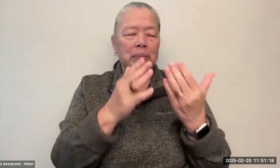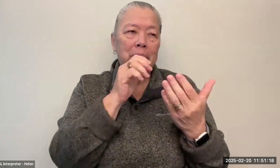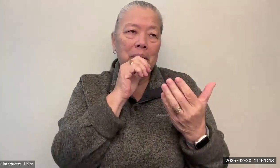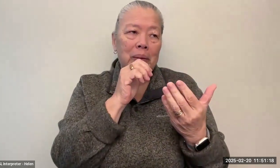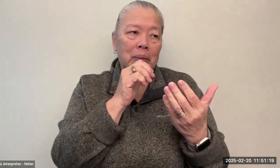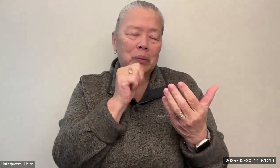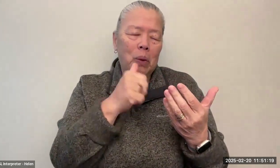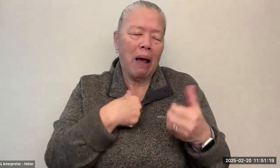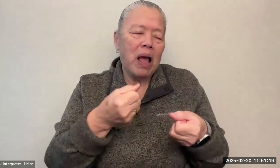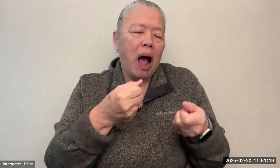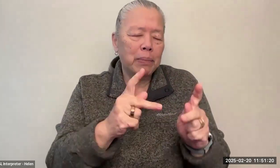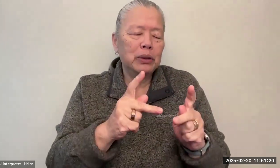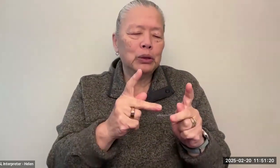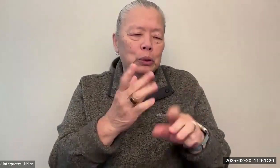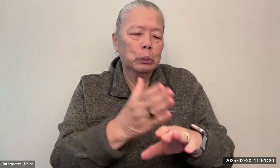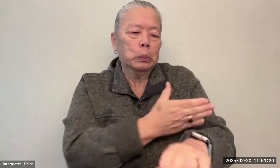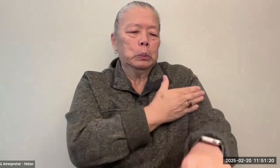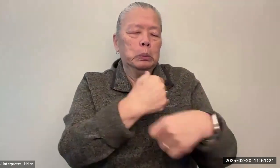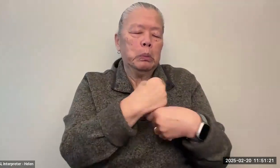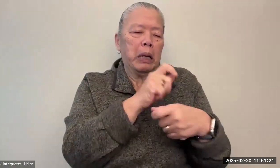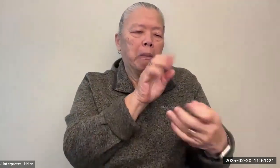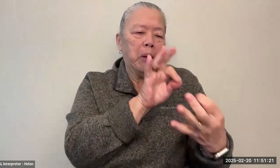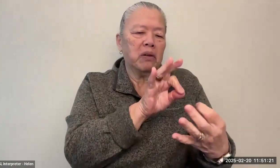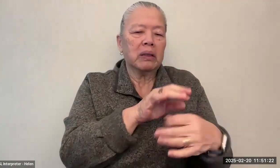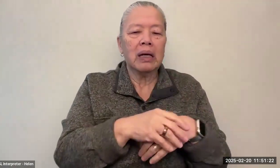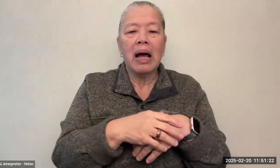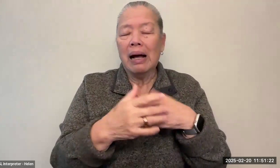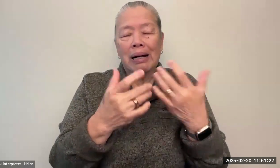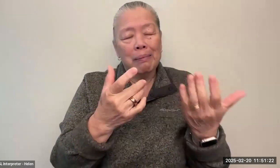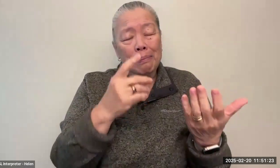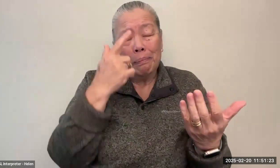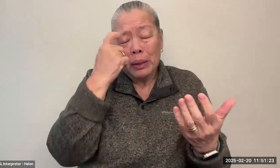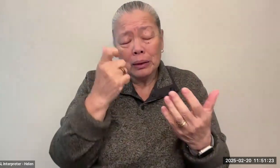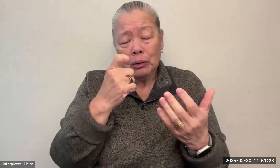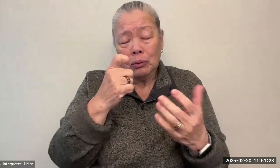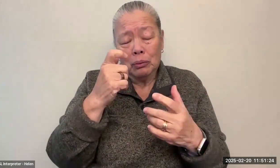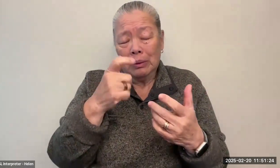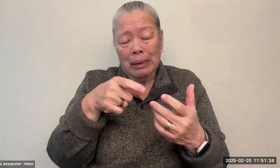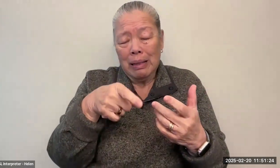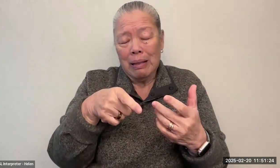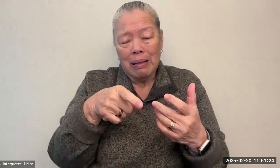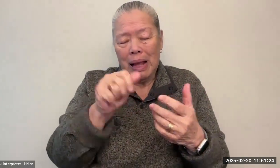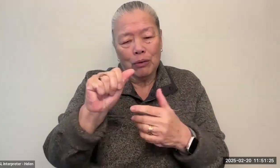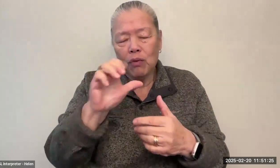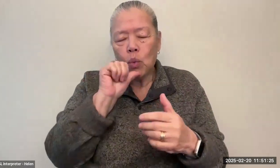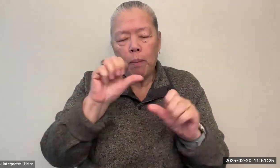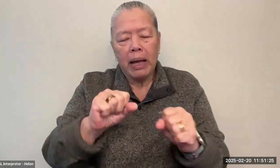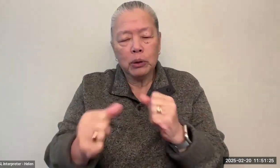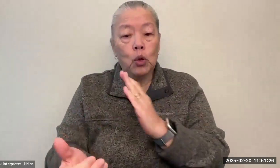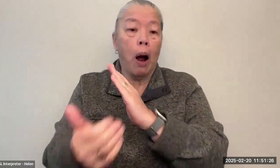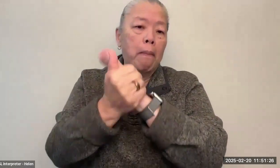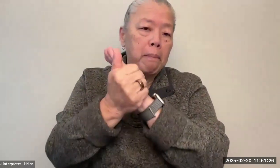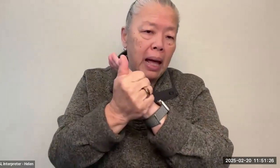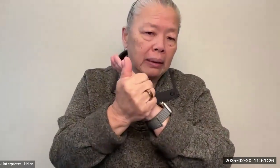get involved in. Amendments are out of order. They're not going to be able to do that. This is a yes or no